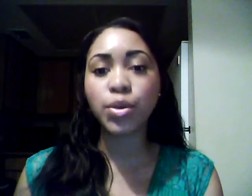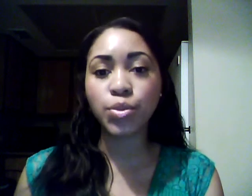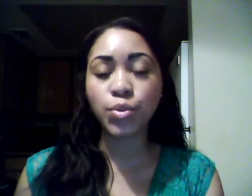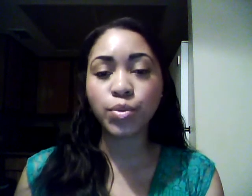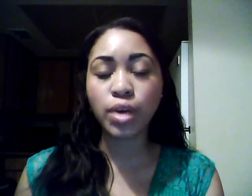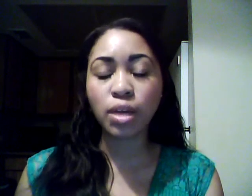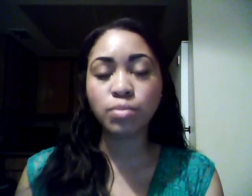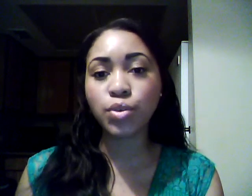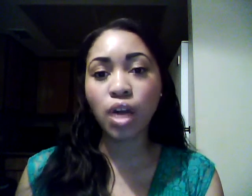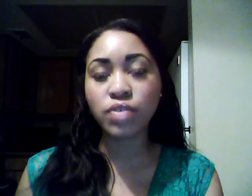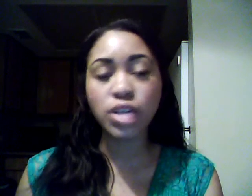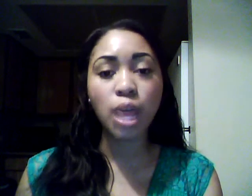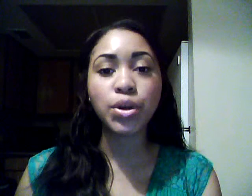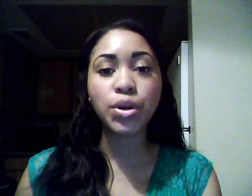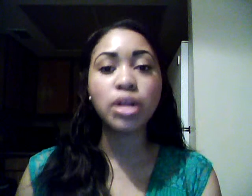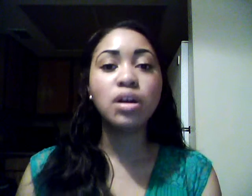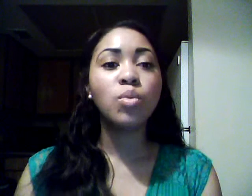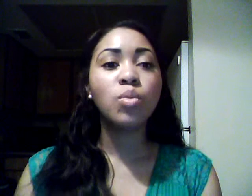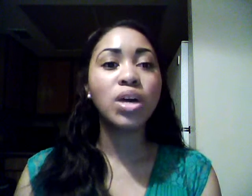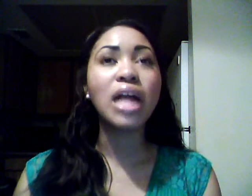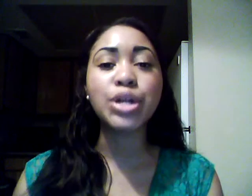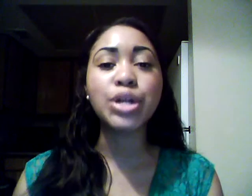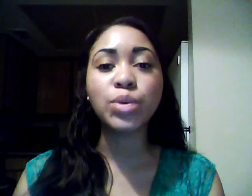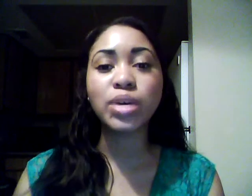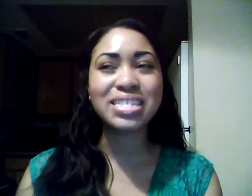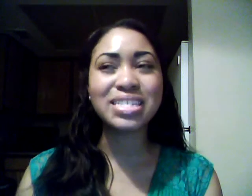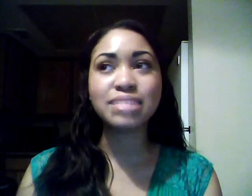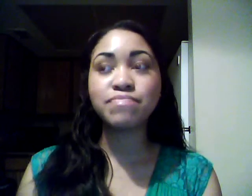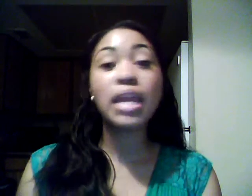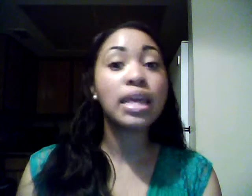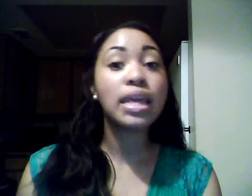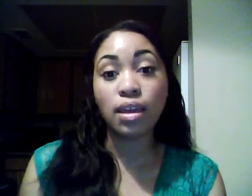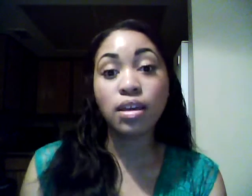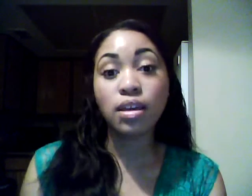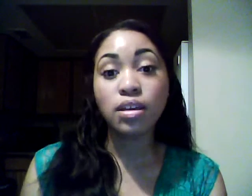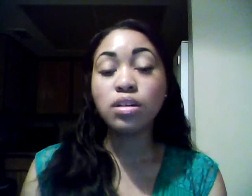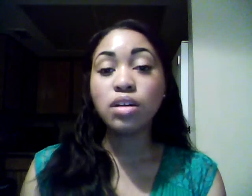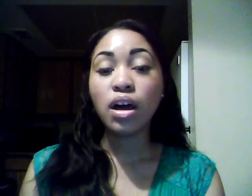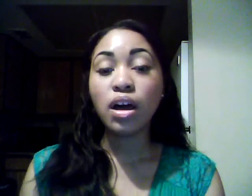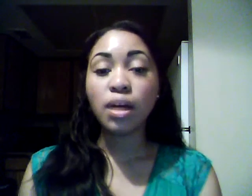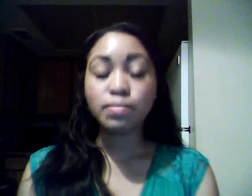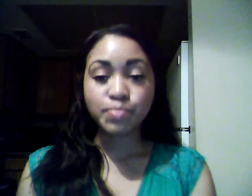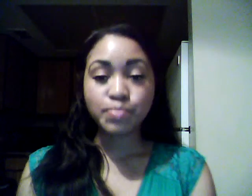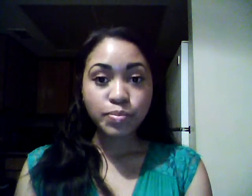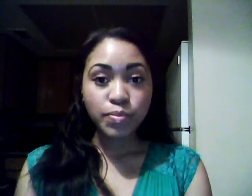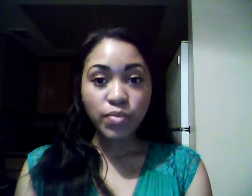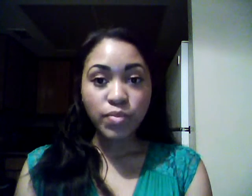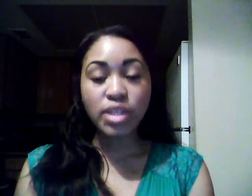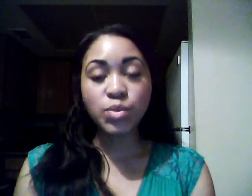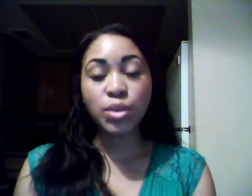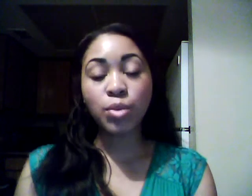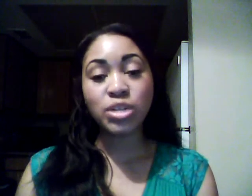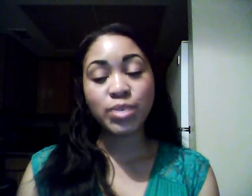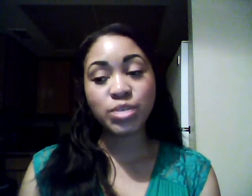you coughed up, or what color was anything. And it's really important, especially